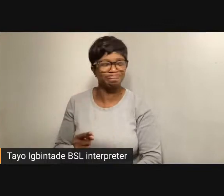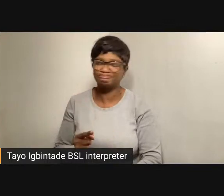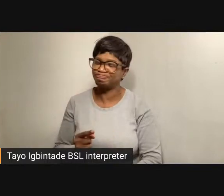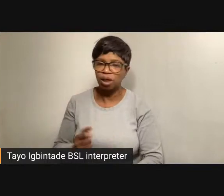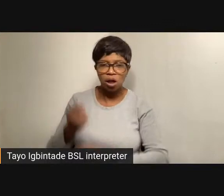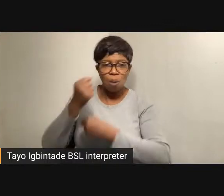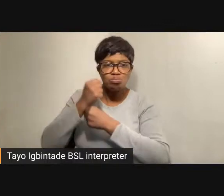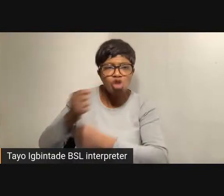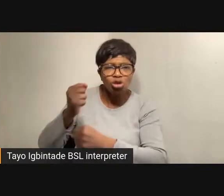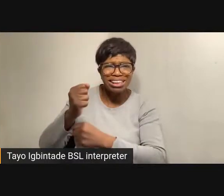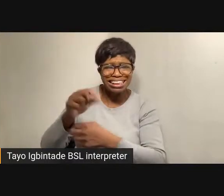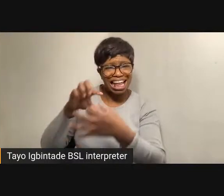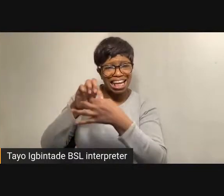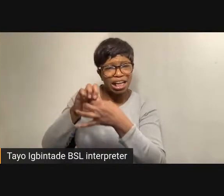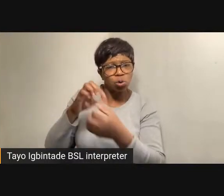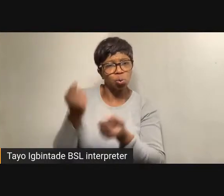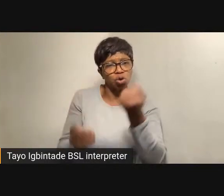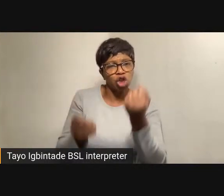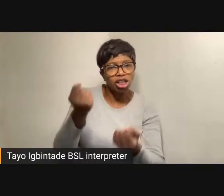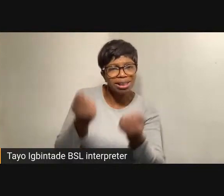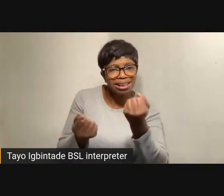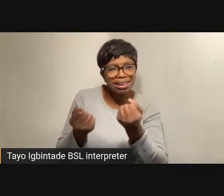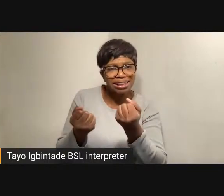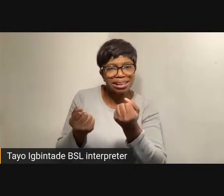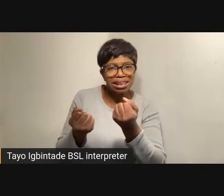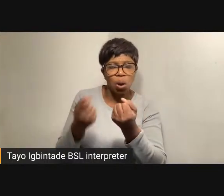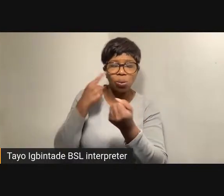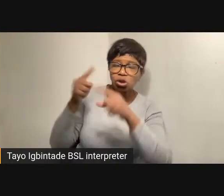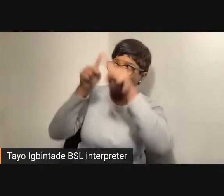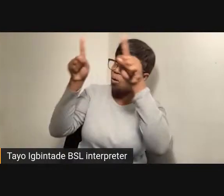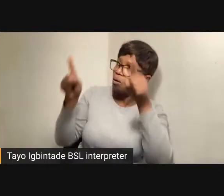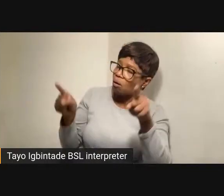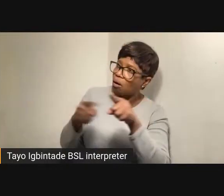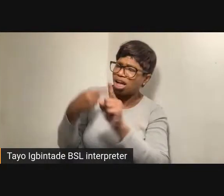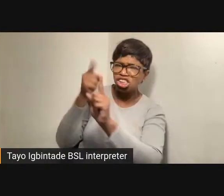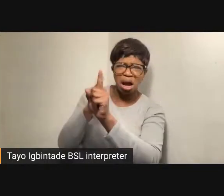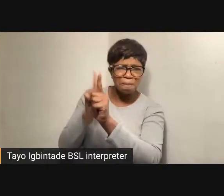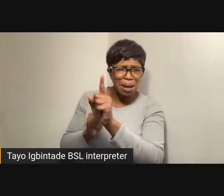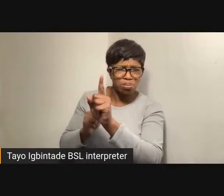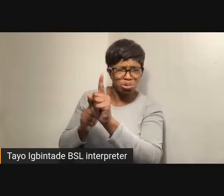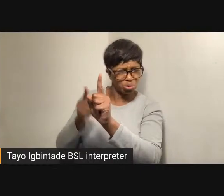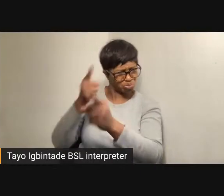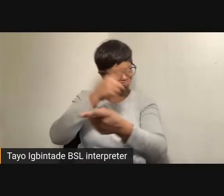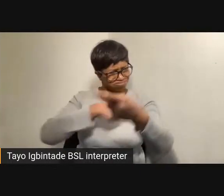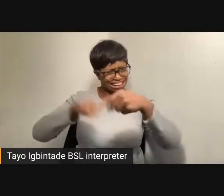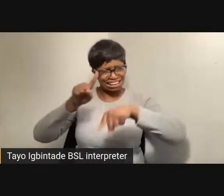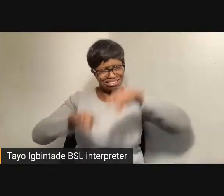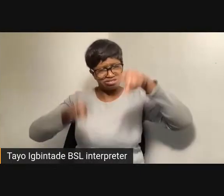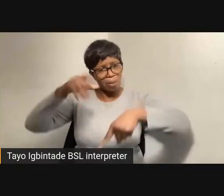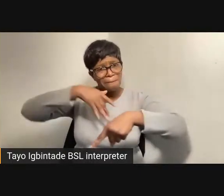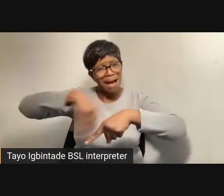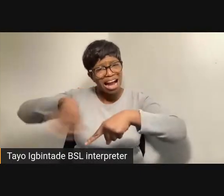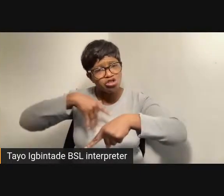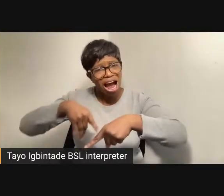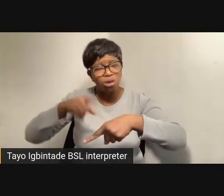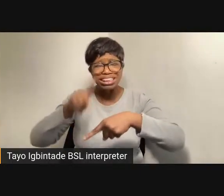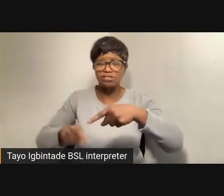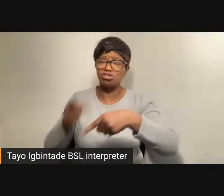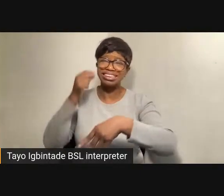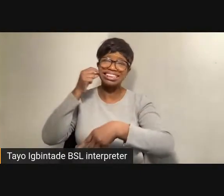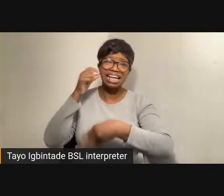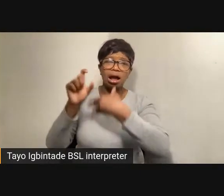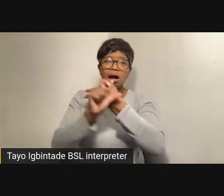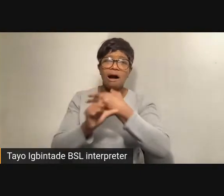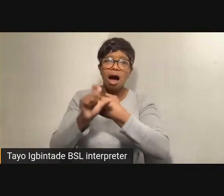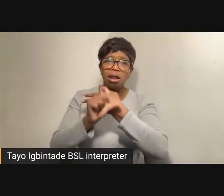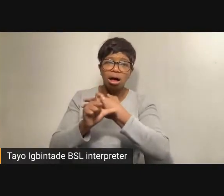were about justice. Images of young people from all walks of life, different skin color,